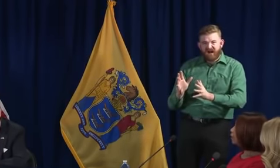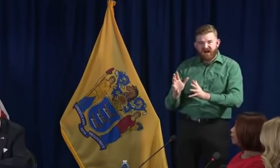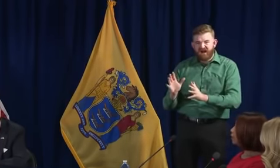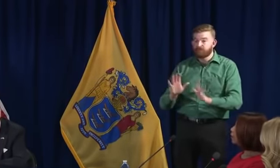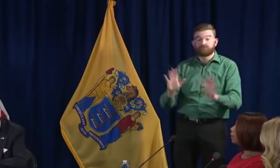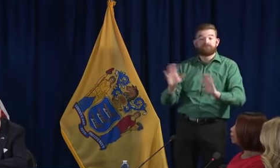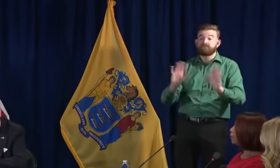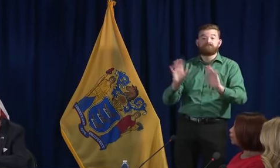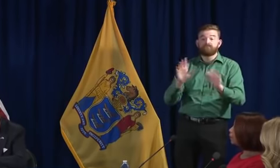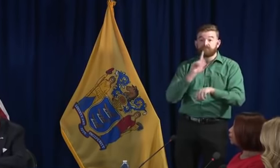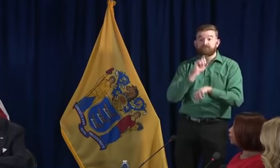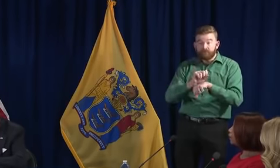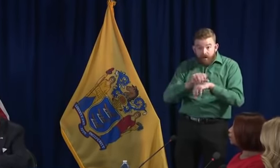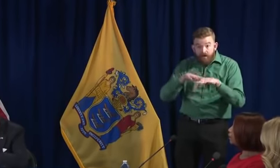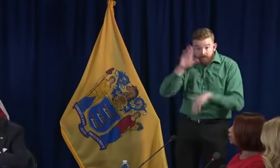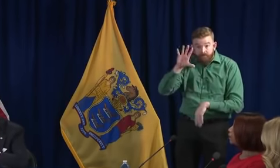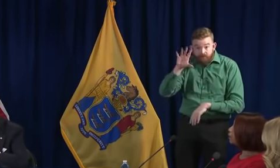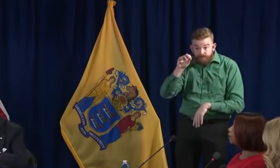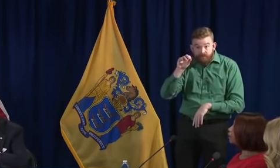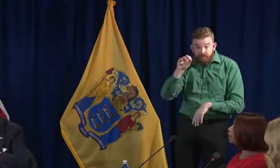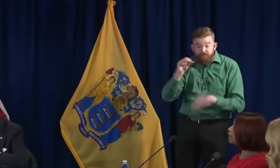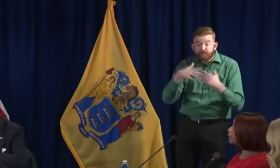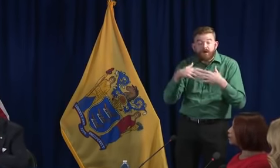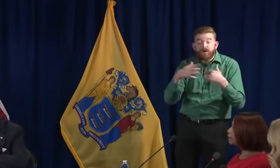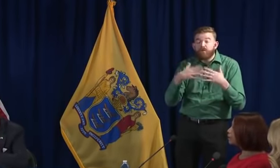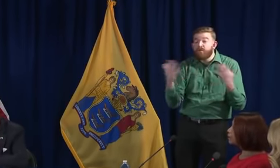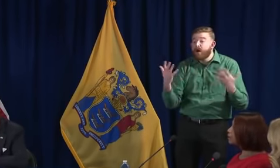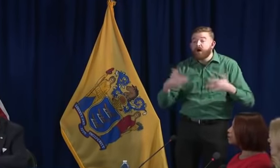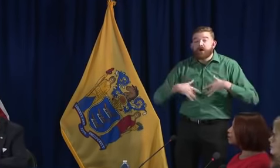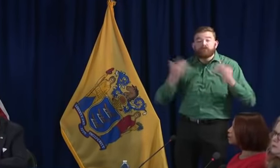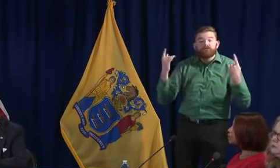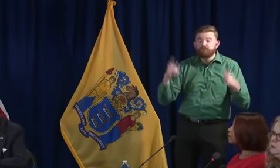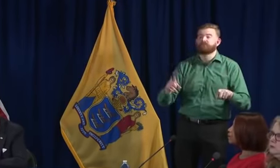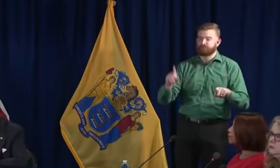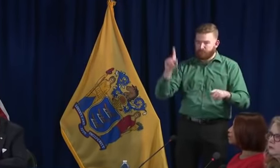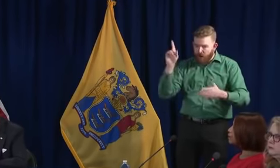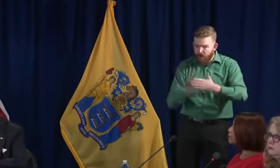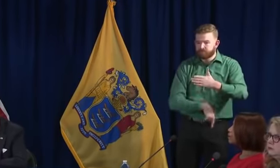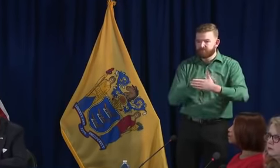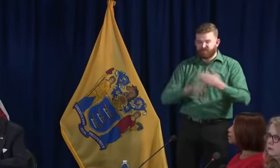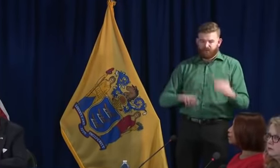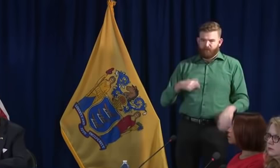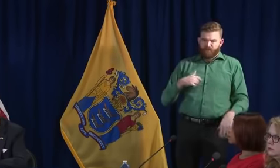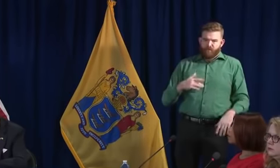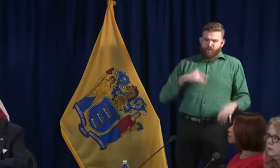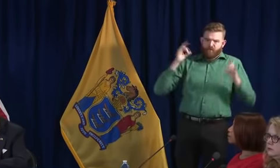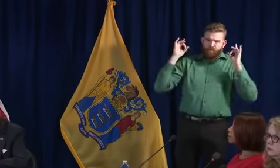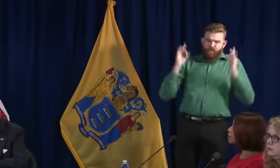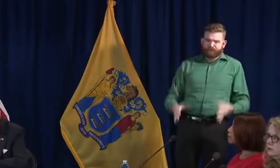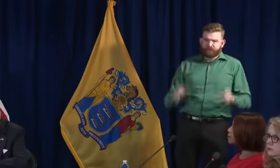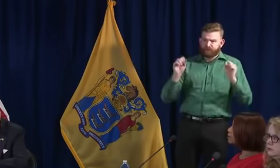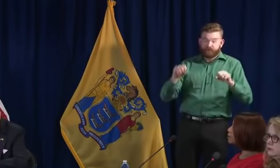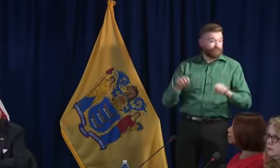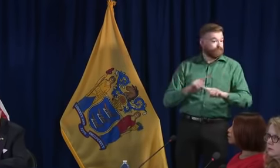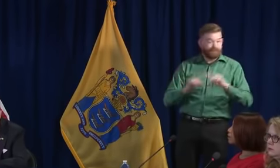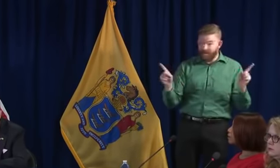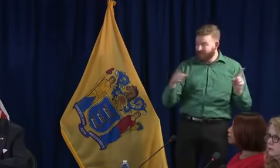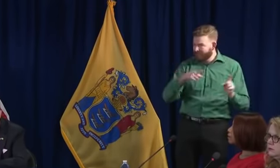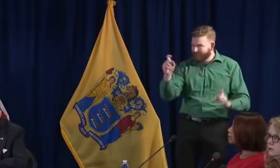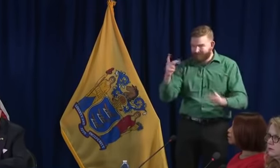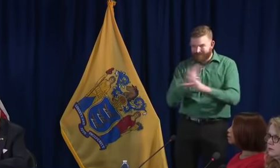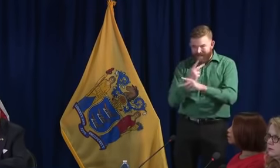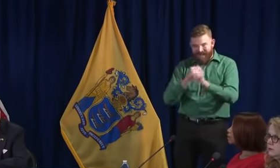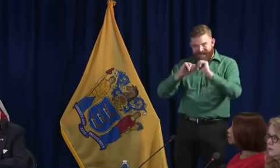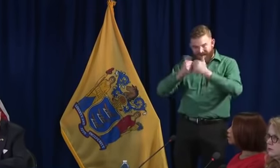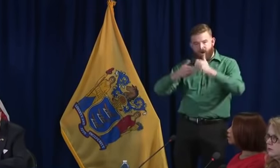50 people. You're going to have to, and I feel awful about this, you're going to have to figure that out. We mean it. It's a real public